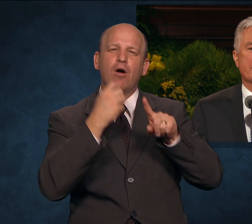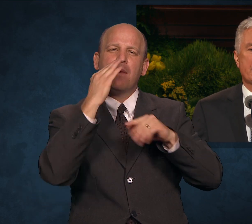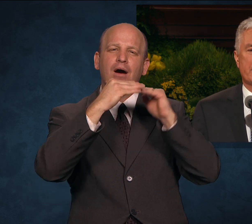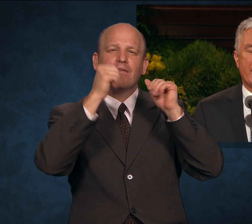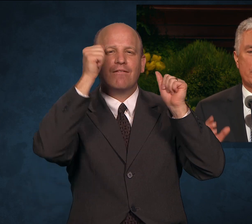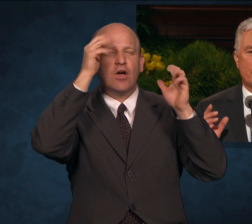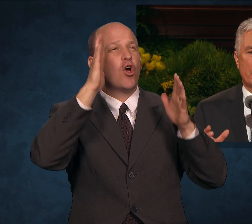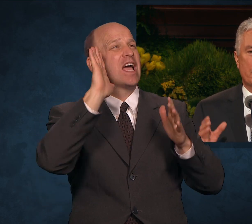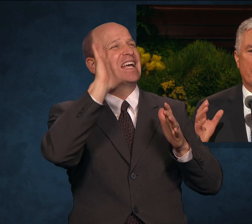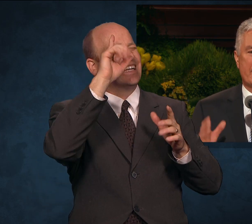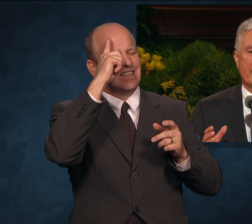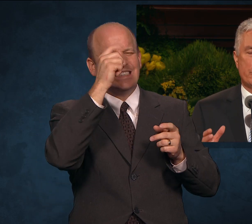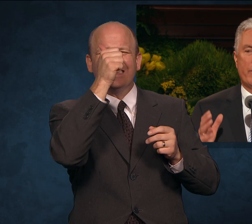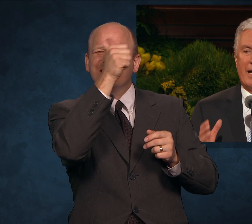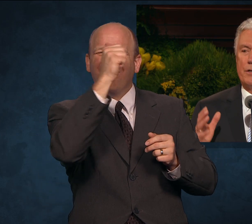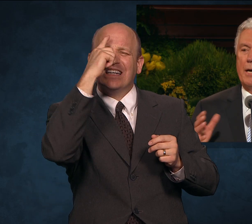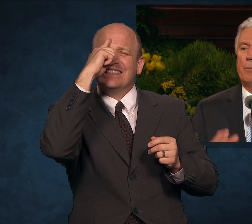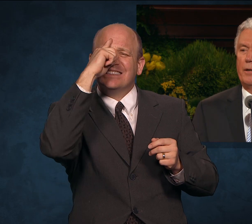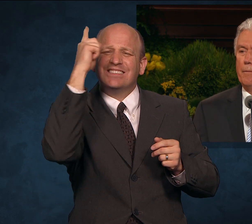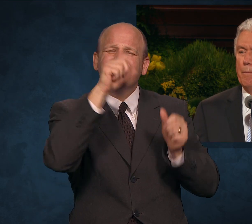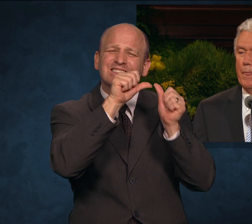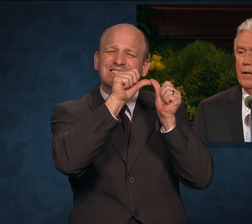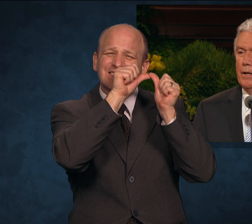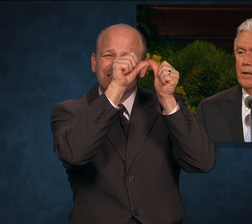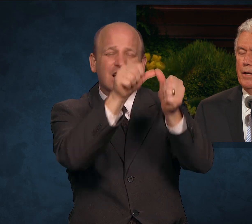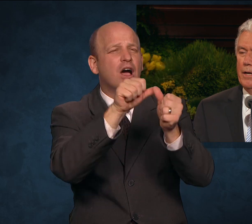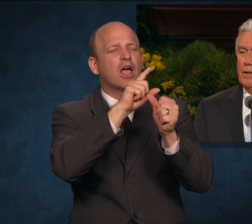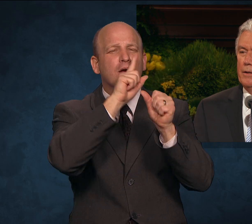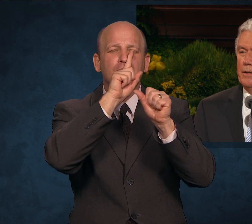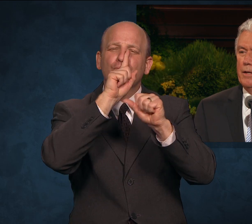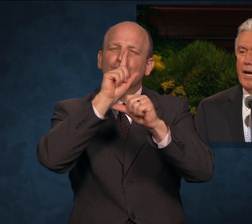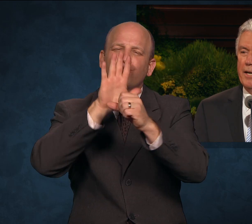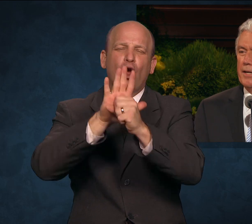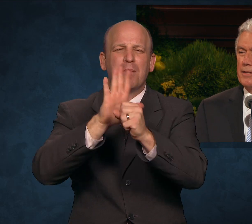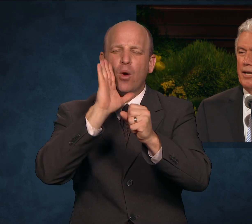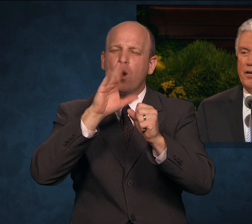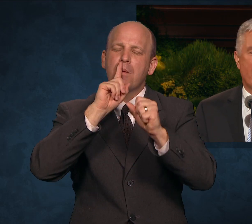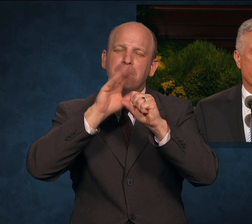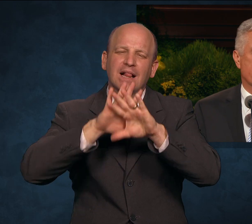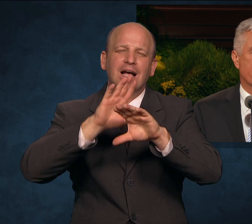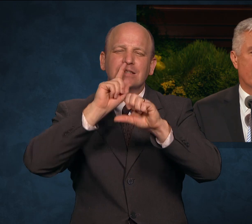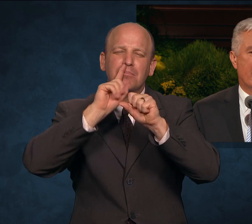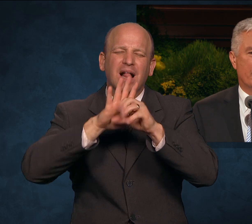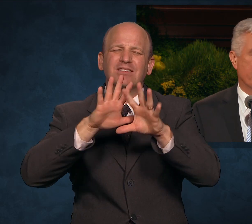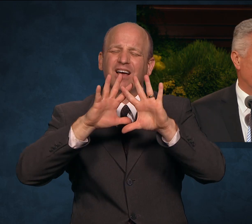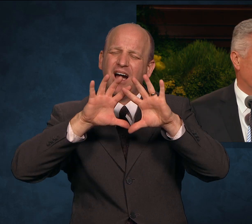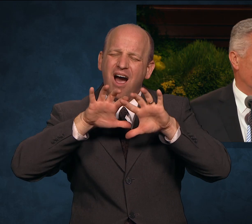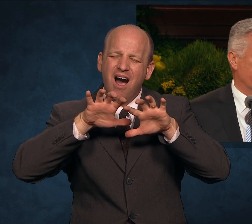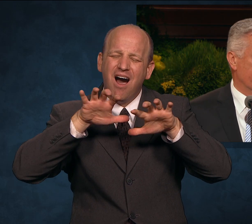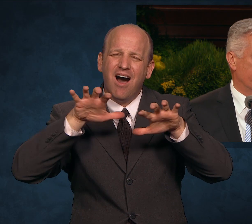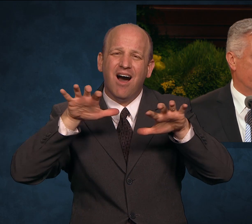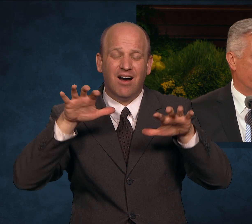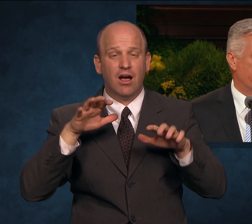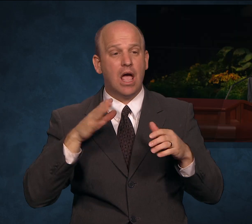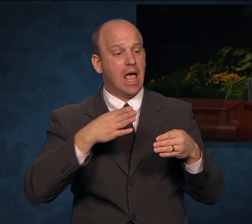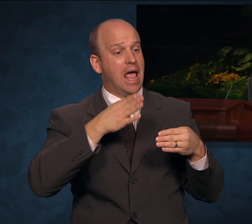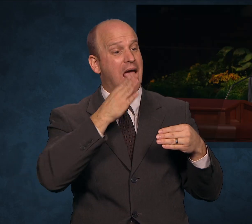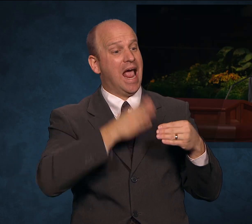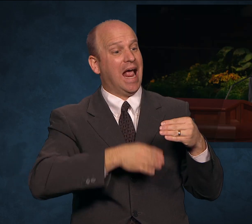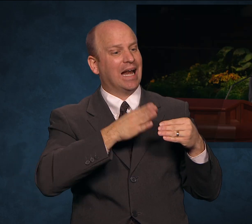who promises Eternal blessings without number endings are not our